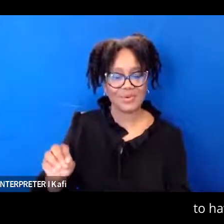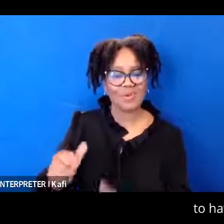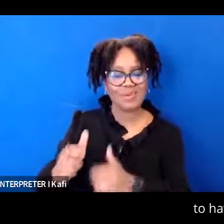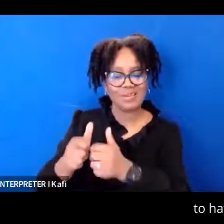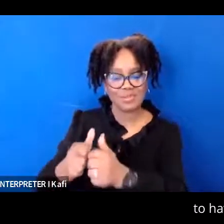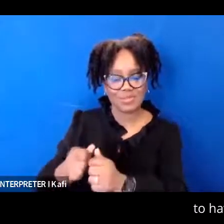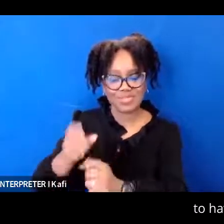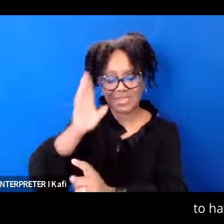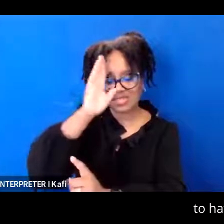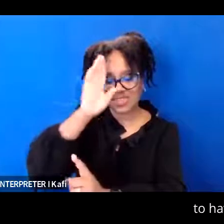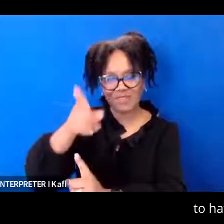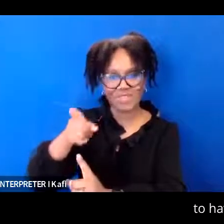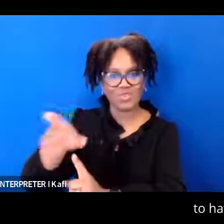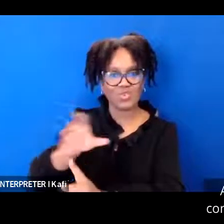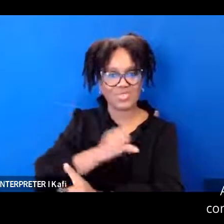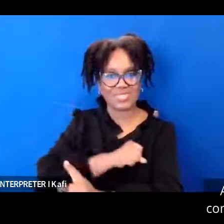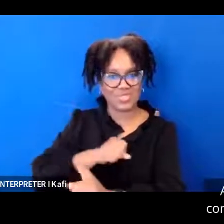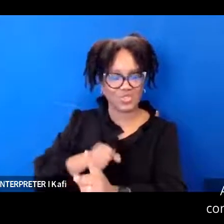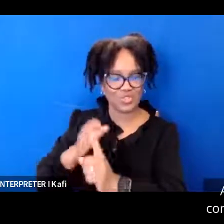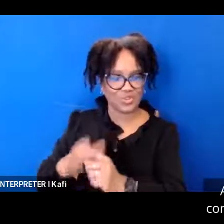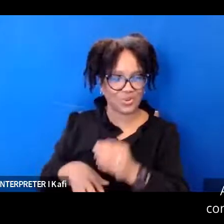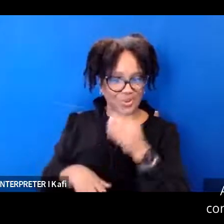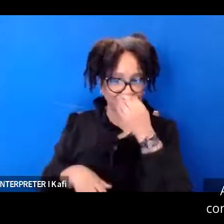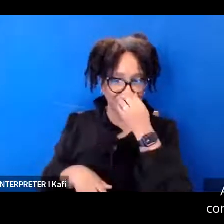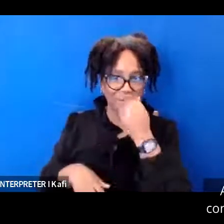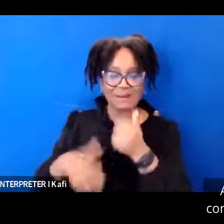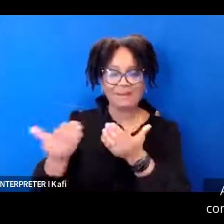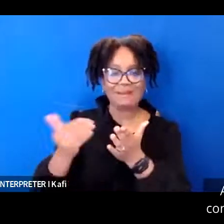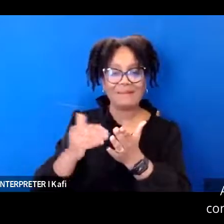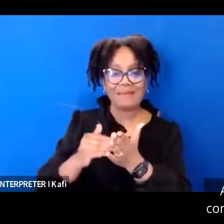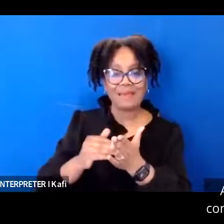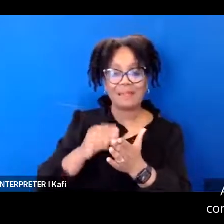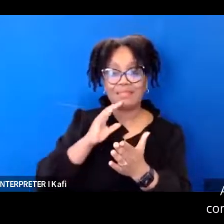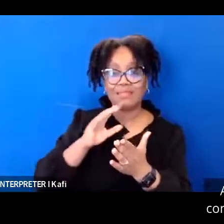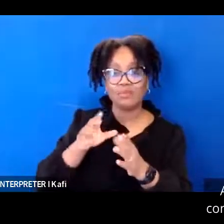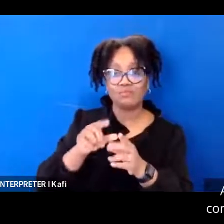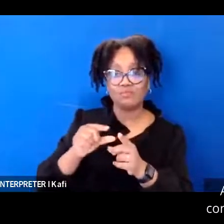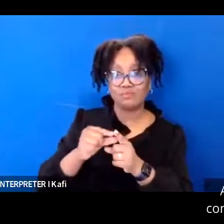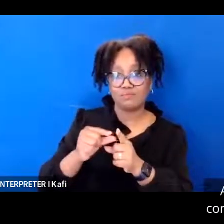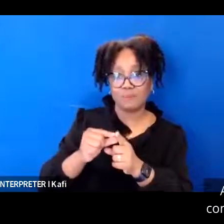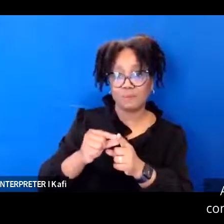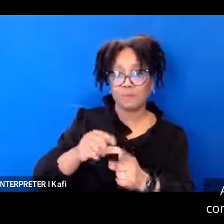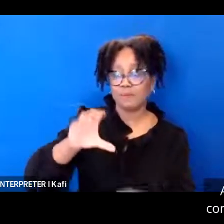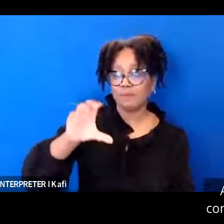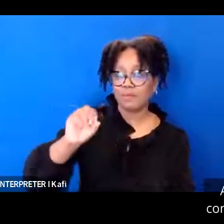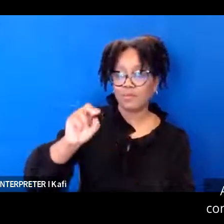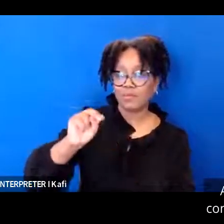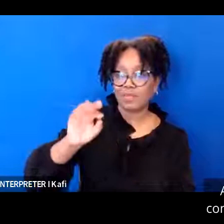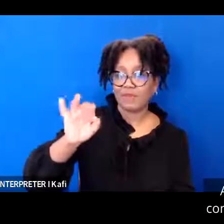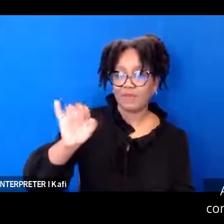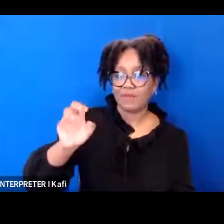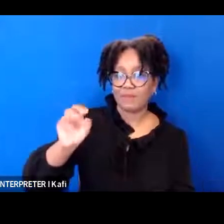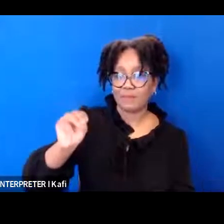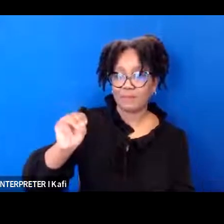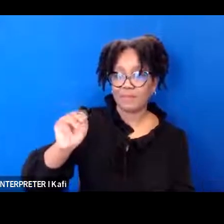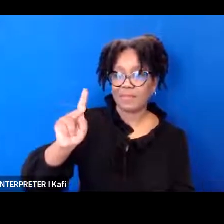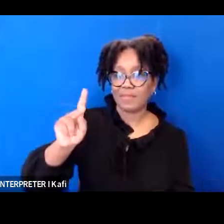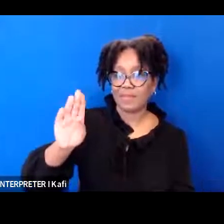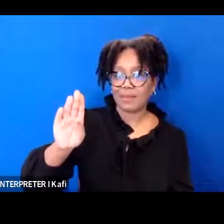have judge jackson confirmed and again that's texting confirm kbj to 202